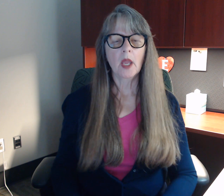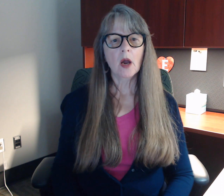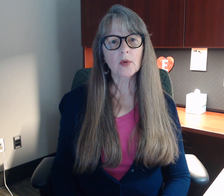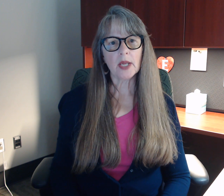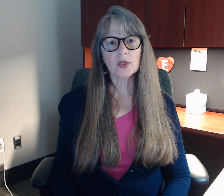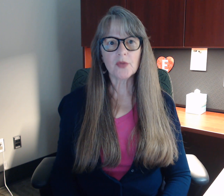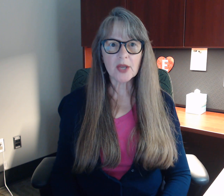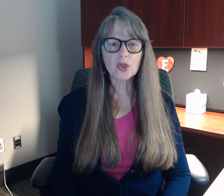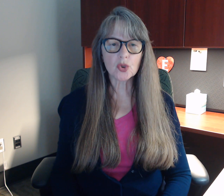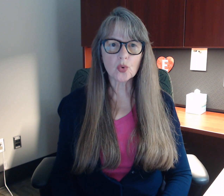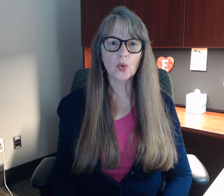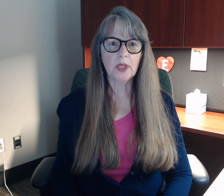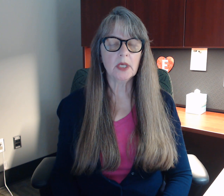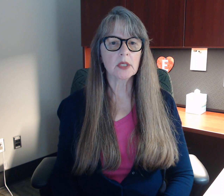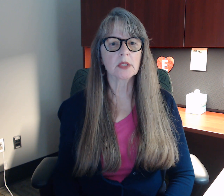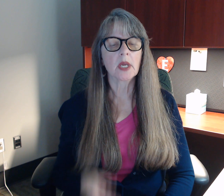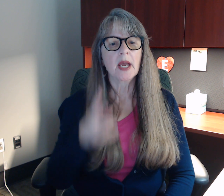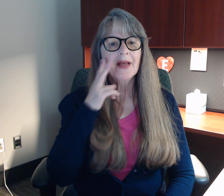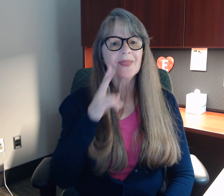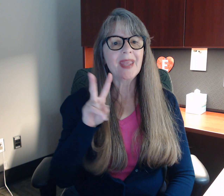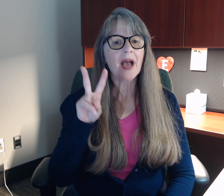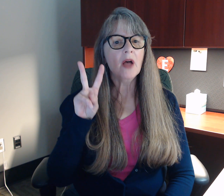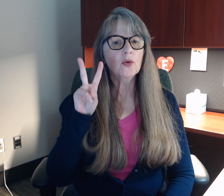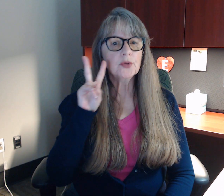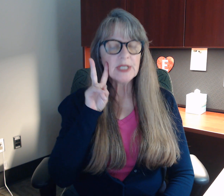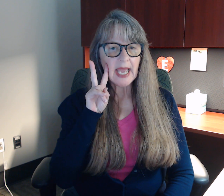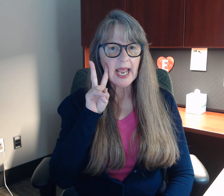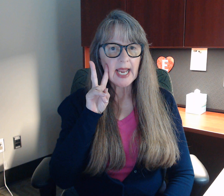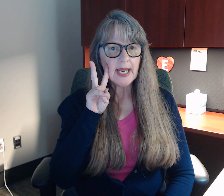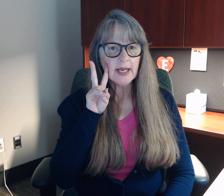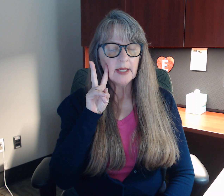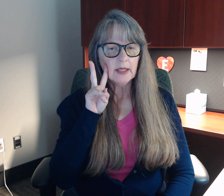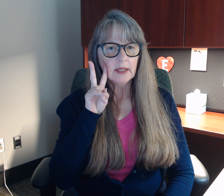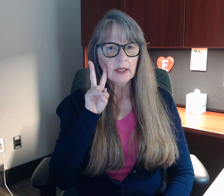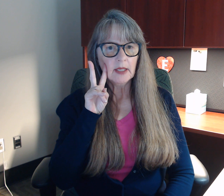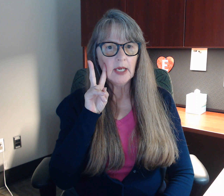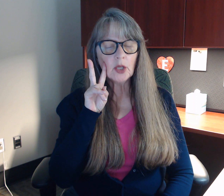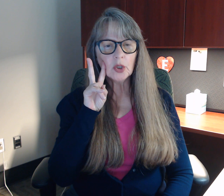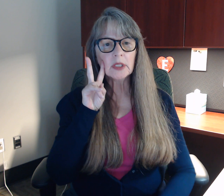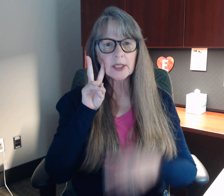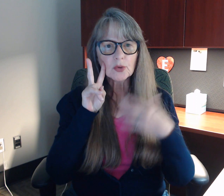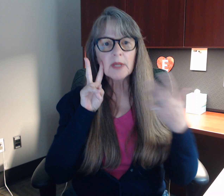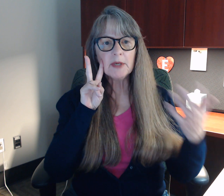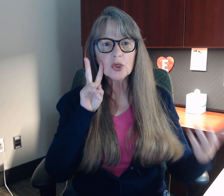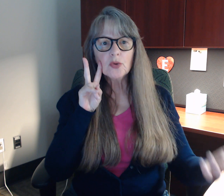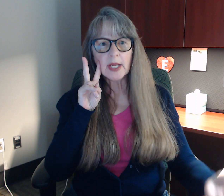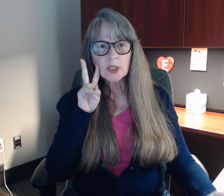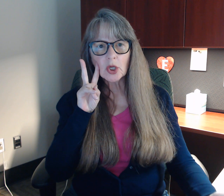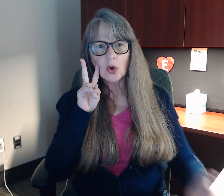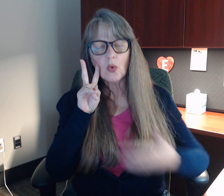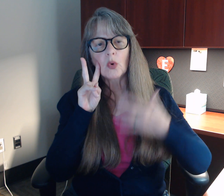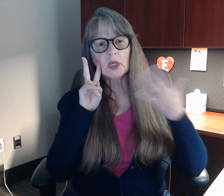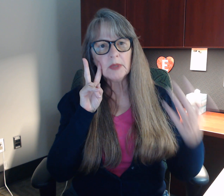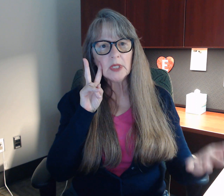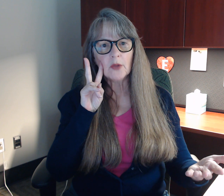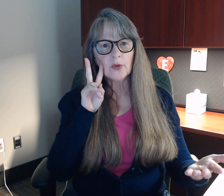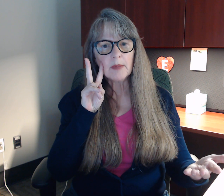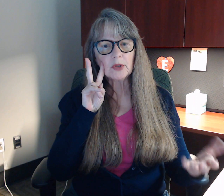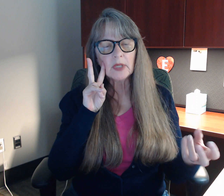Okay, so that story is the other day, and it could literally be 2 days ago or it could be the other day, but they're giving